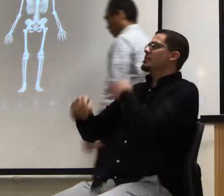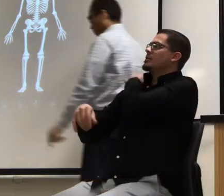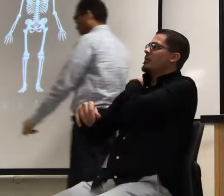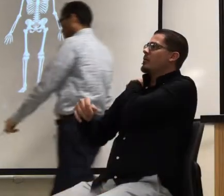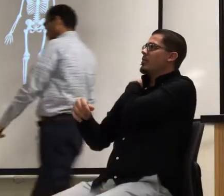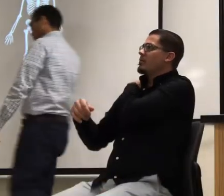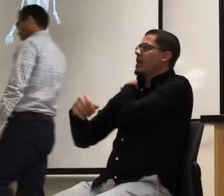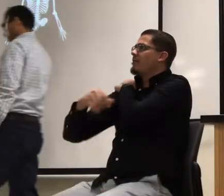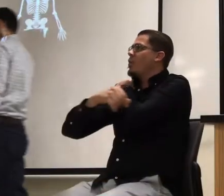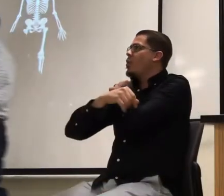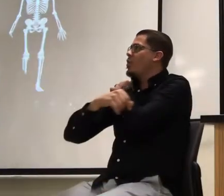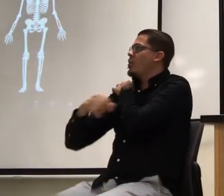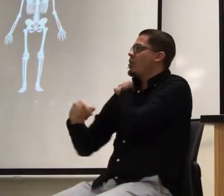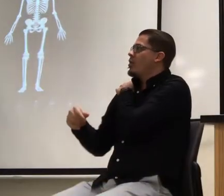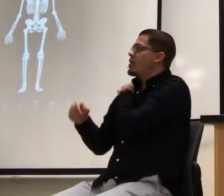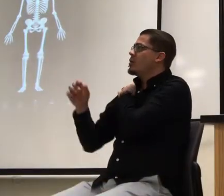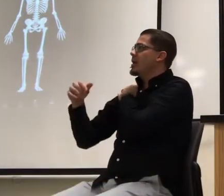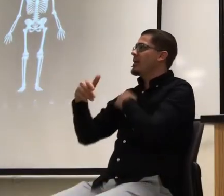Skeleton out here.